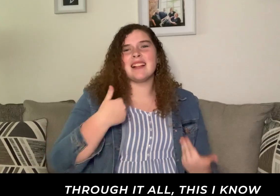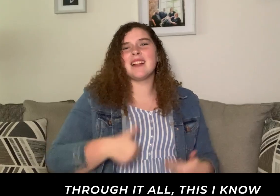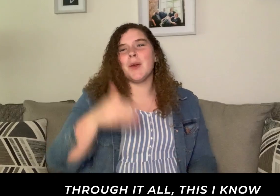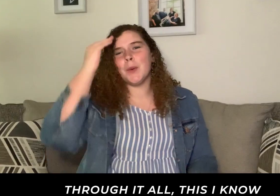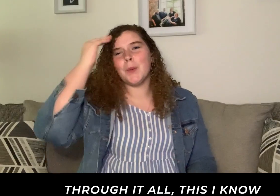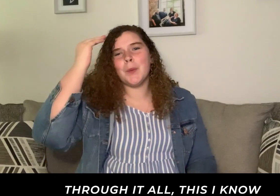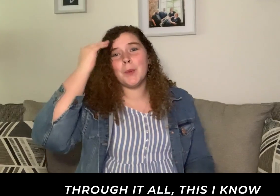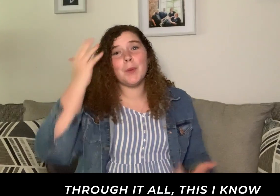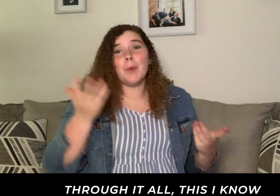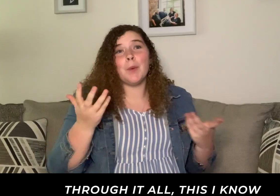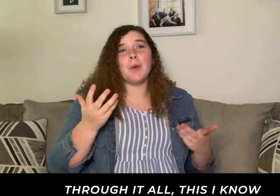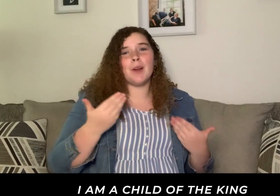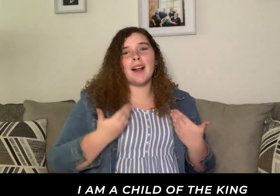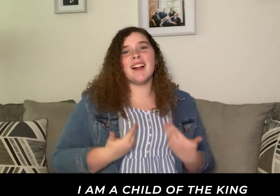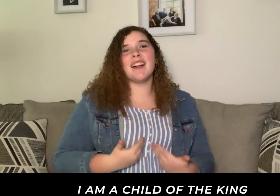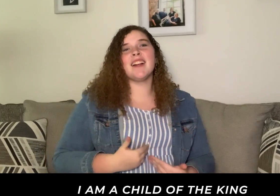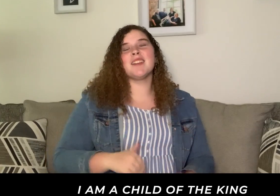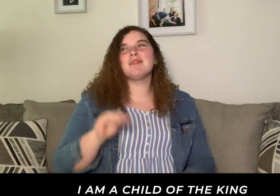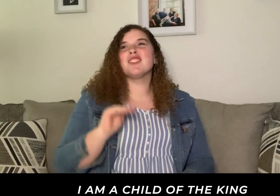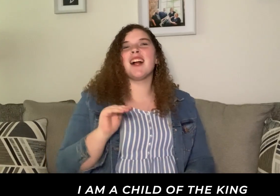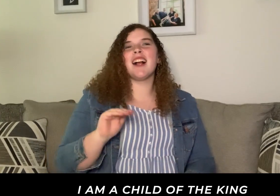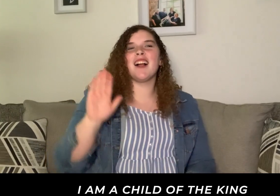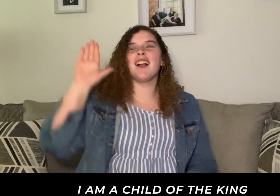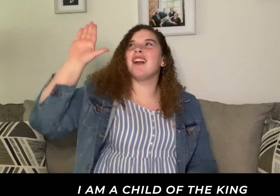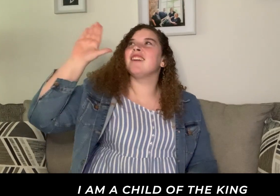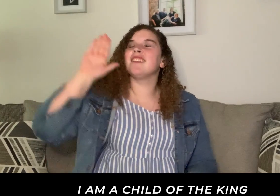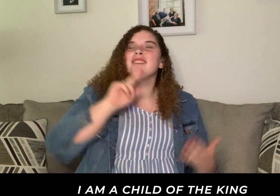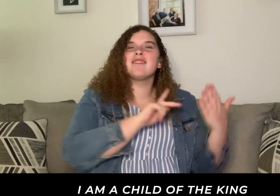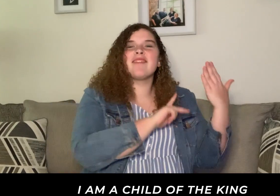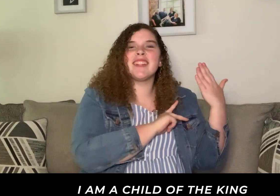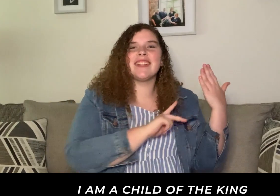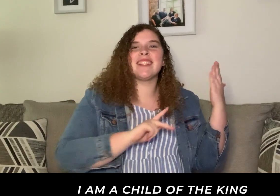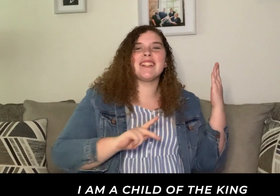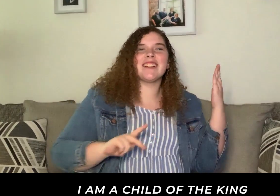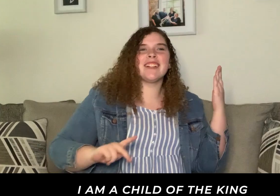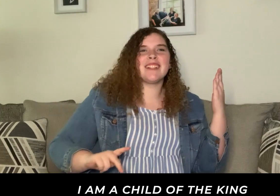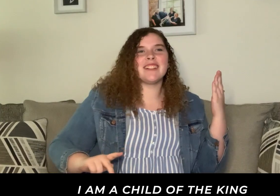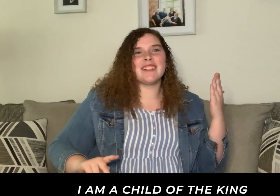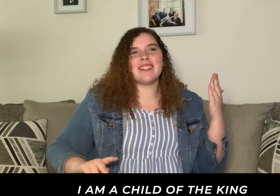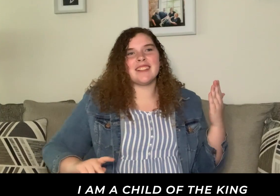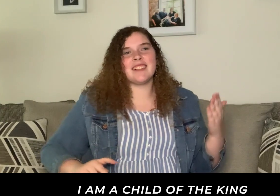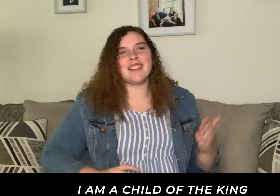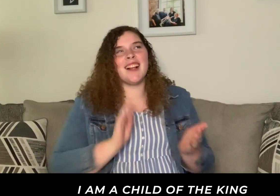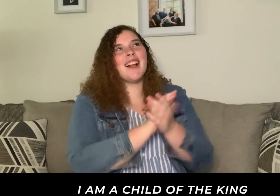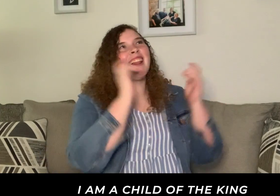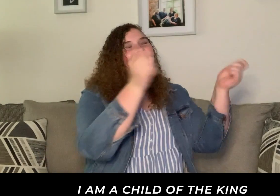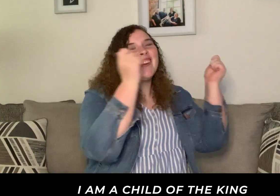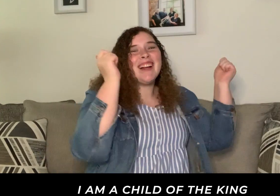it all, this I know I am a child of the king